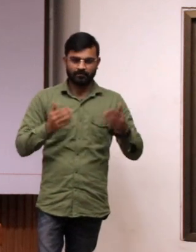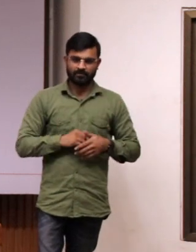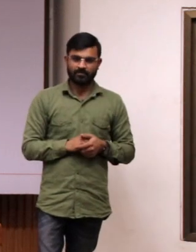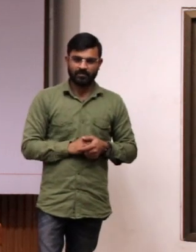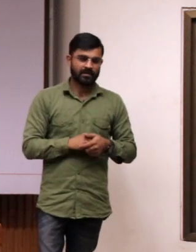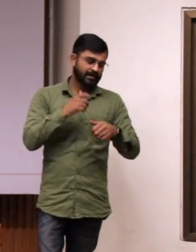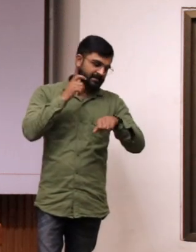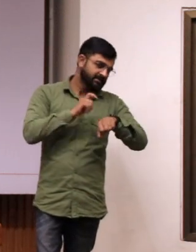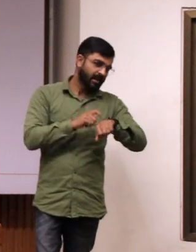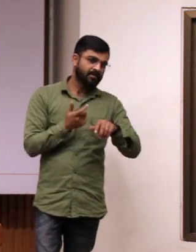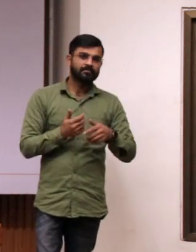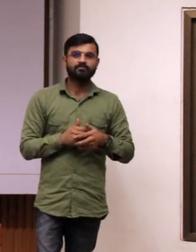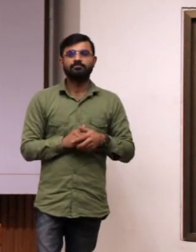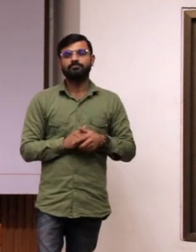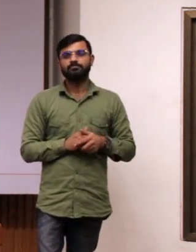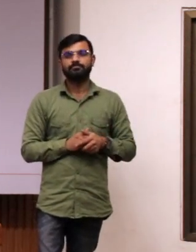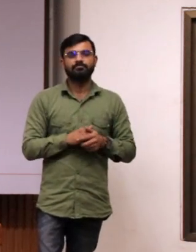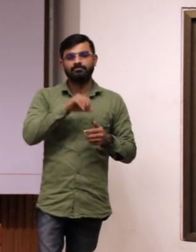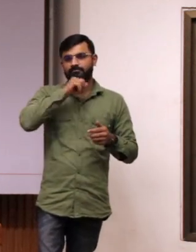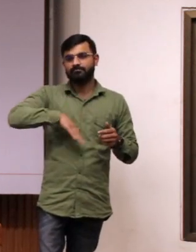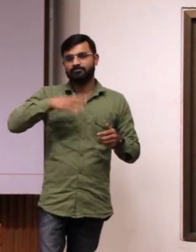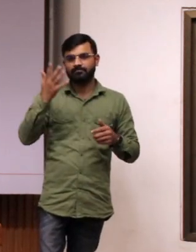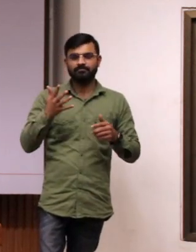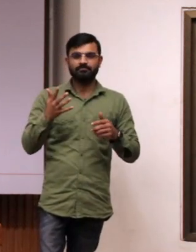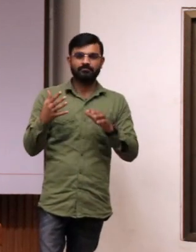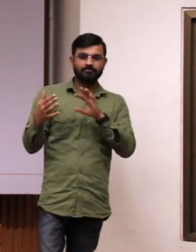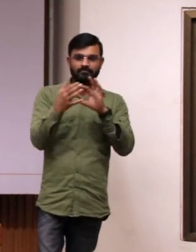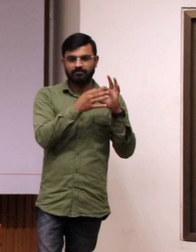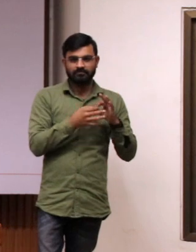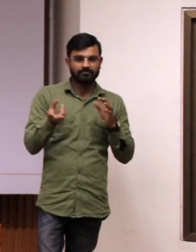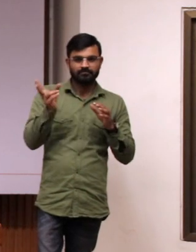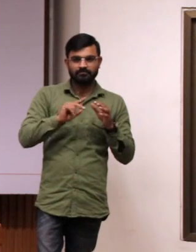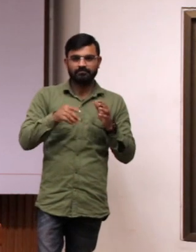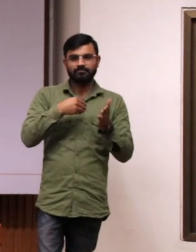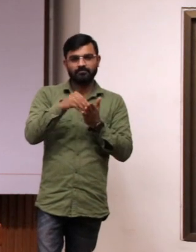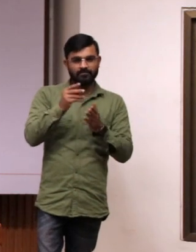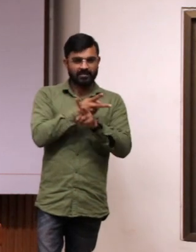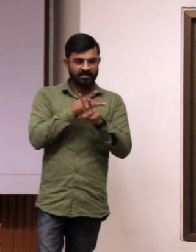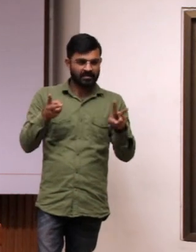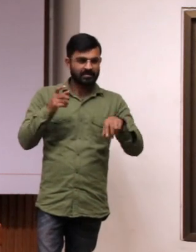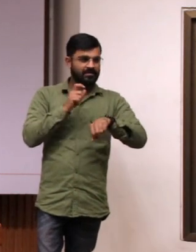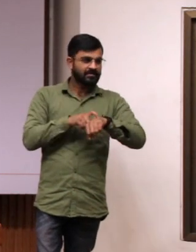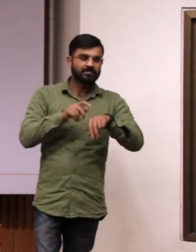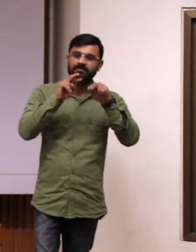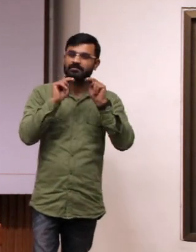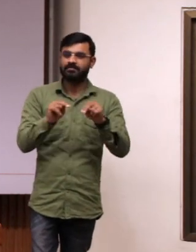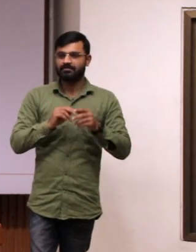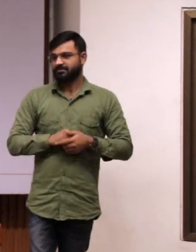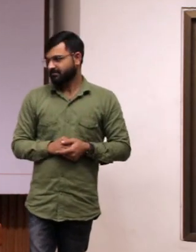the time, because in the age of instant gratification and PTM sending money instantly, the time